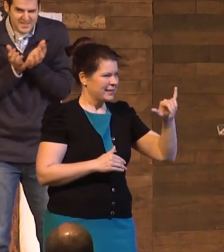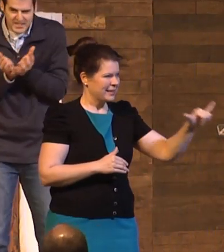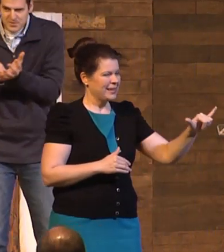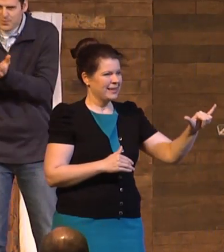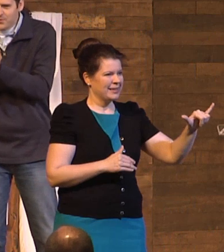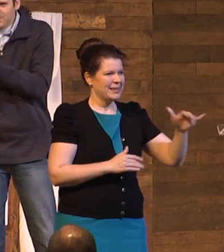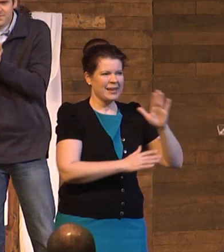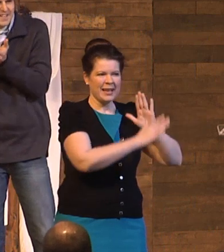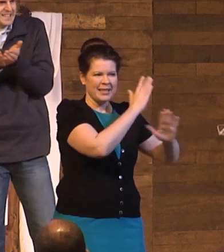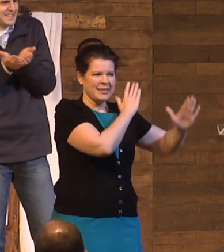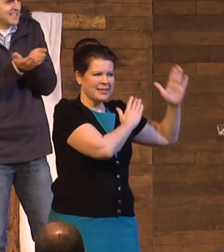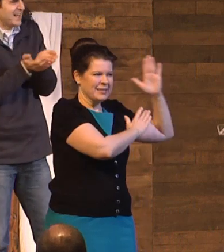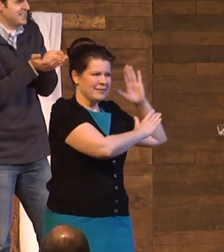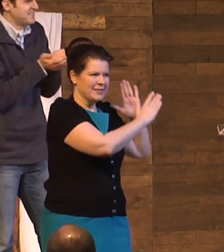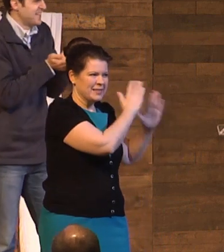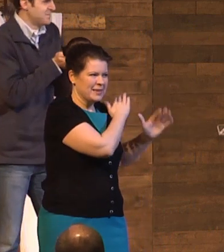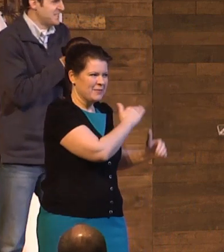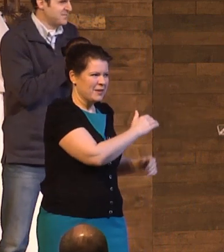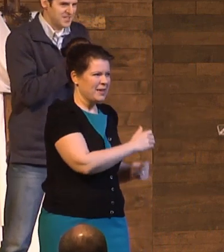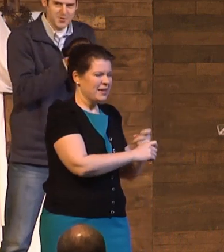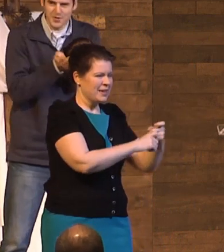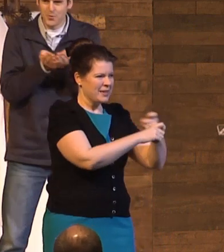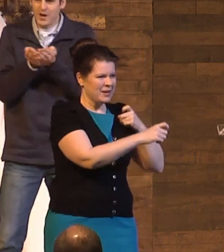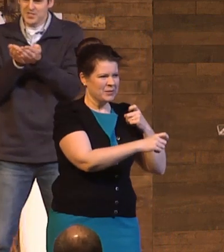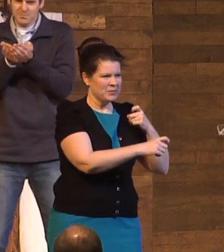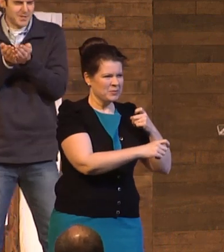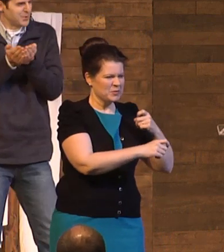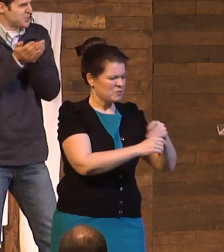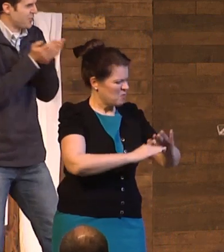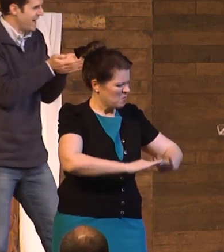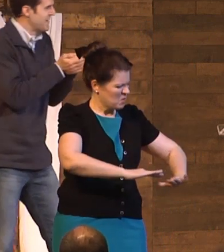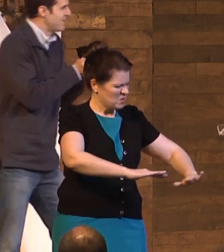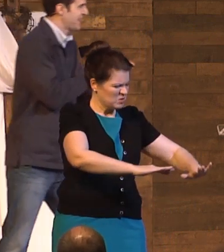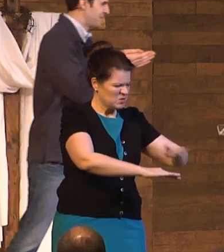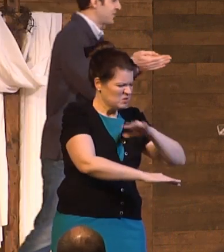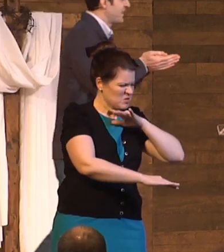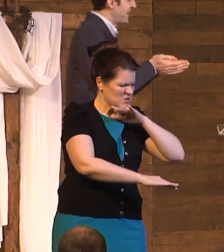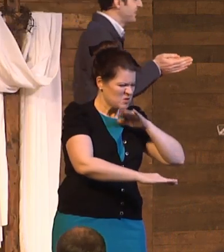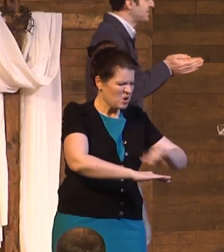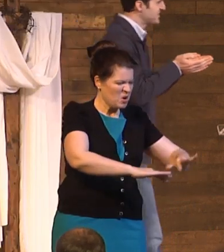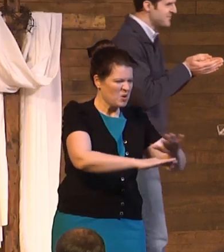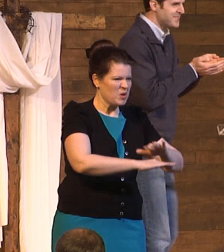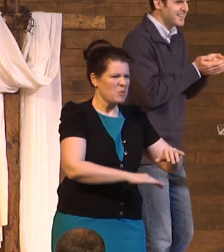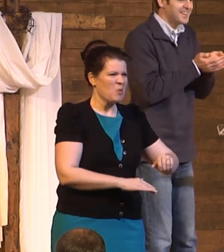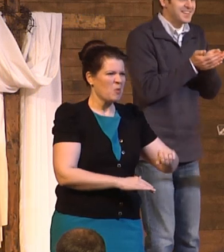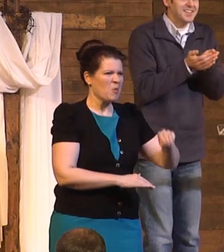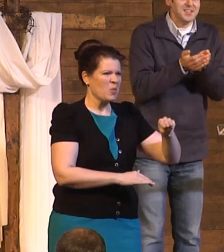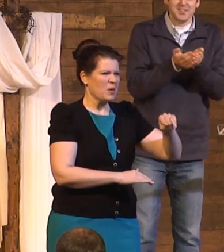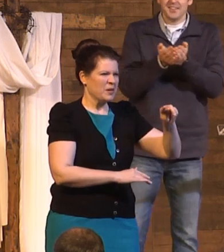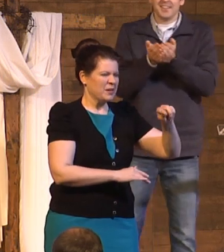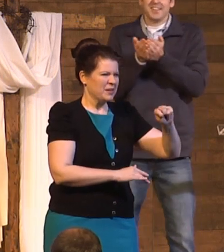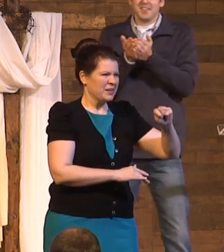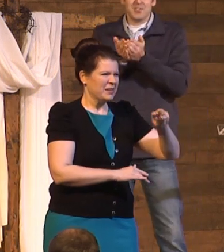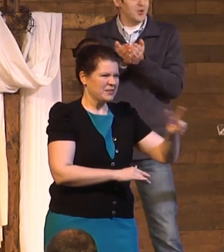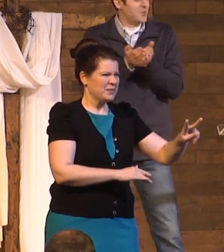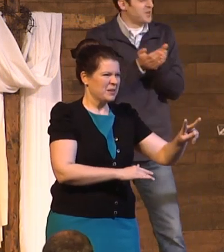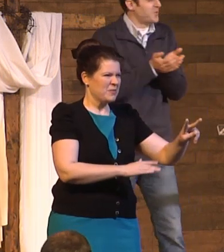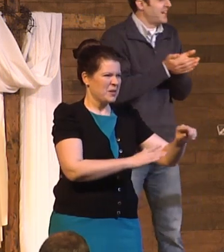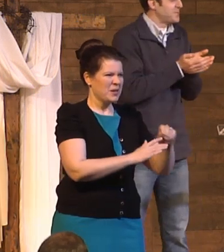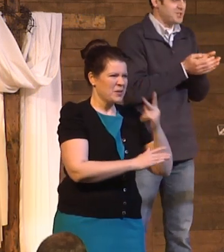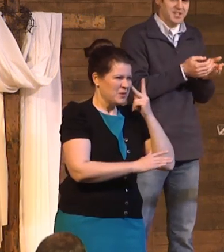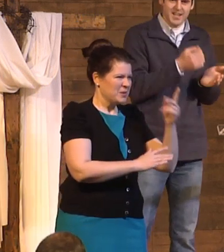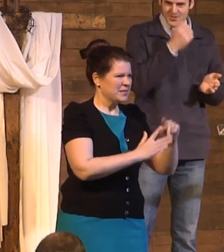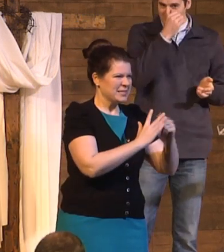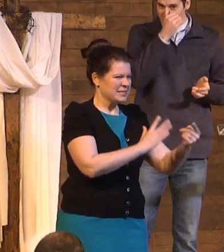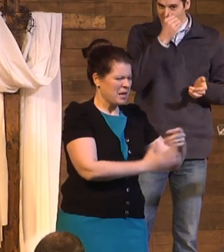the cesspool of 1990s MTV where you're watching people train wreck their lives. You don't want to